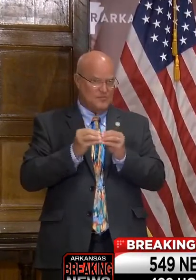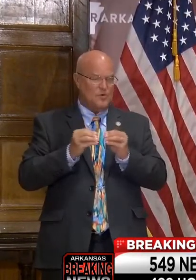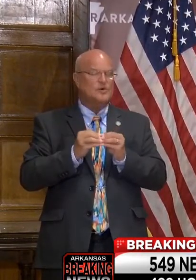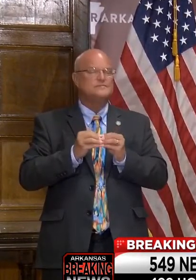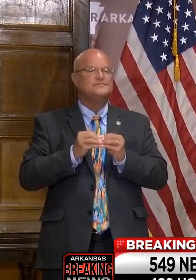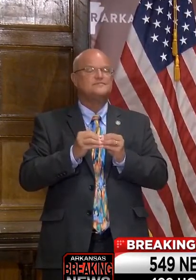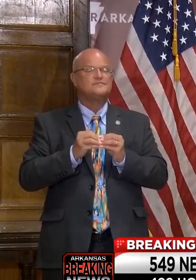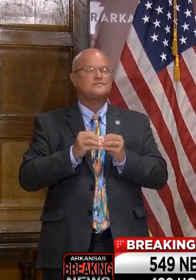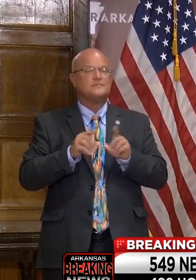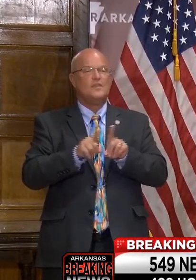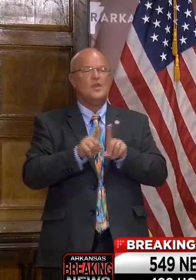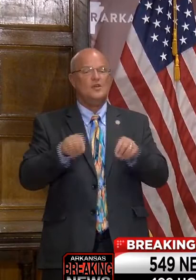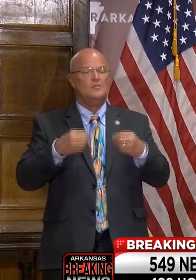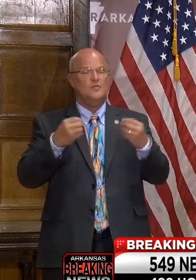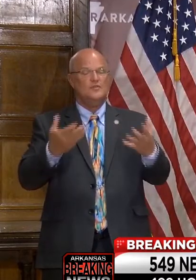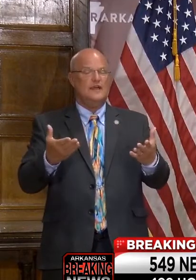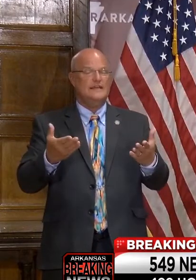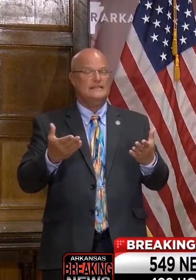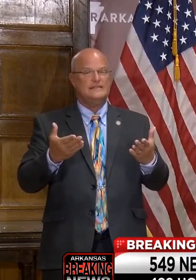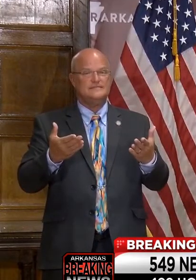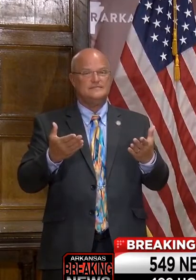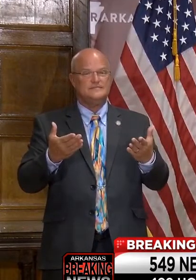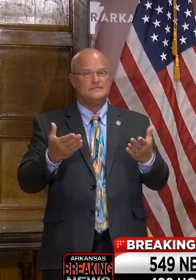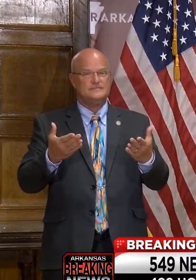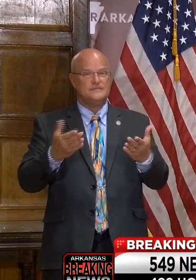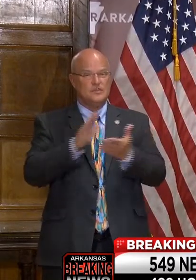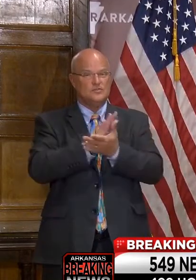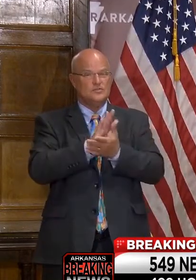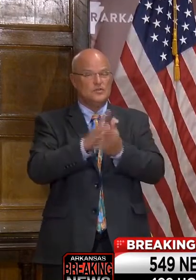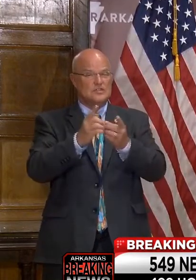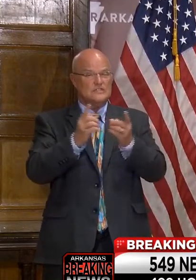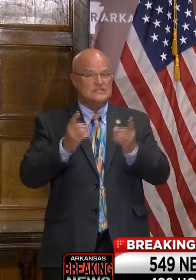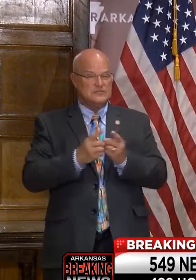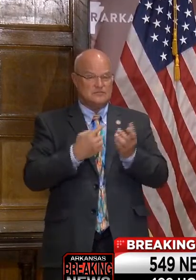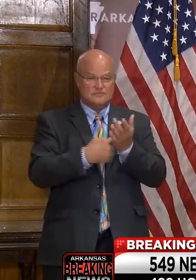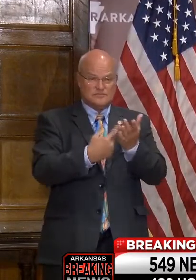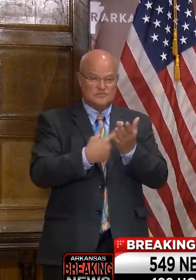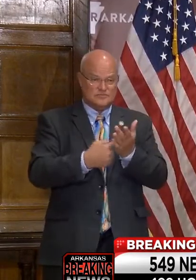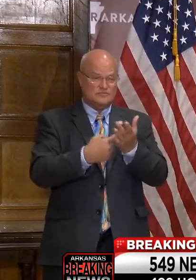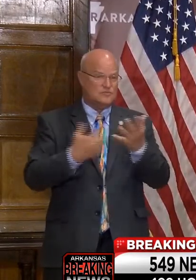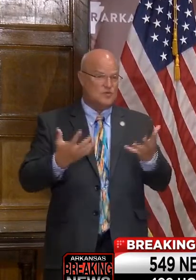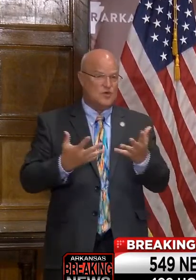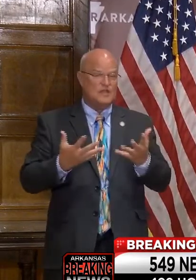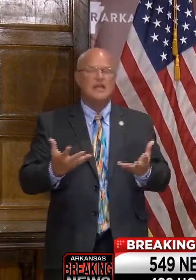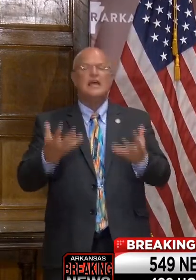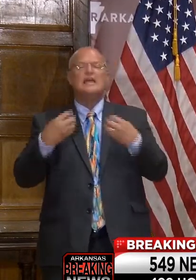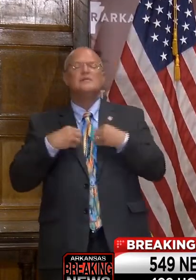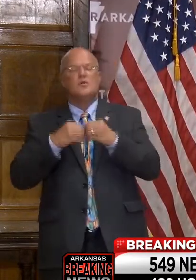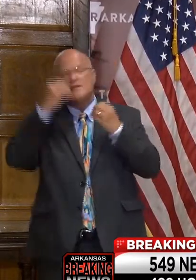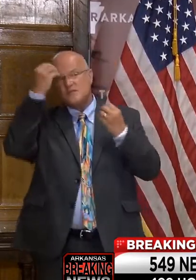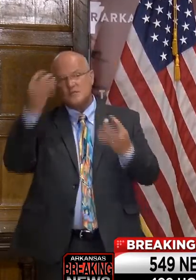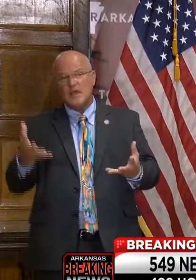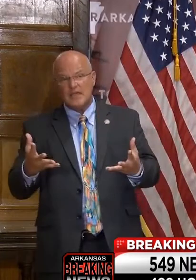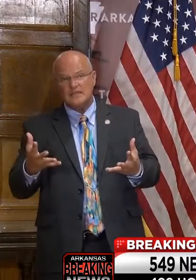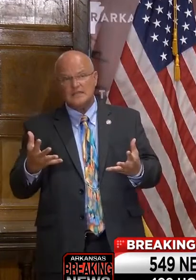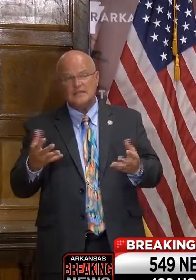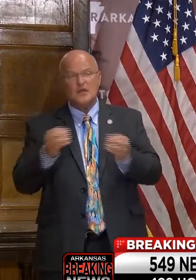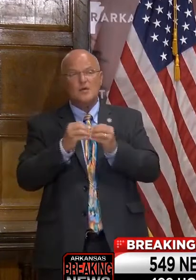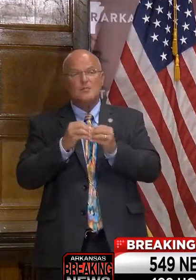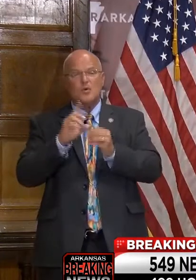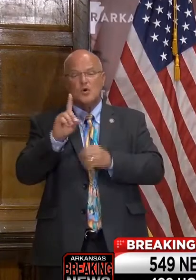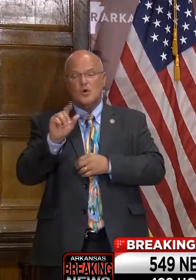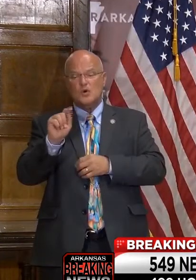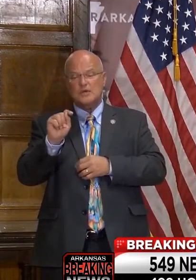addition, providing the other thing that school districts talk about is give us more information, more